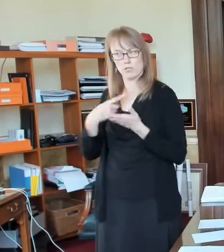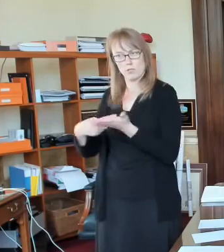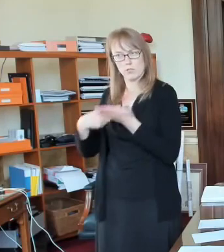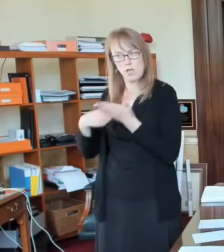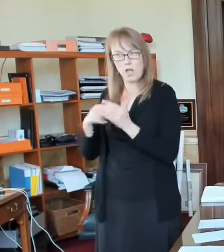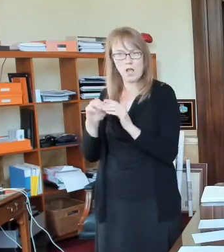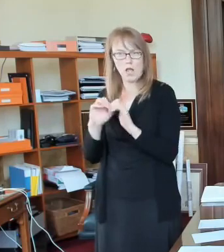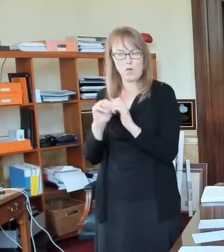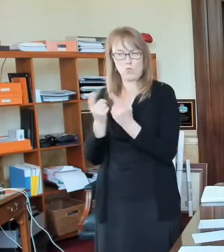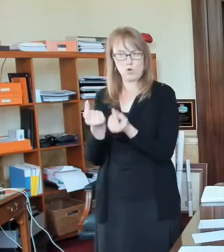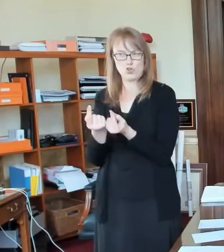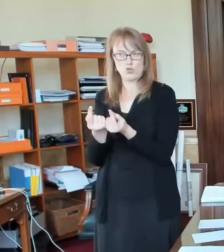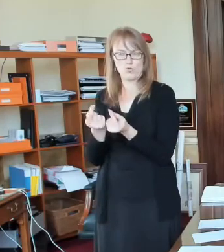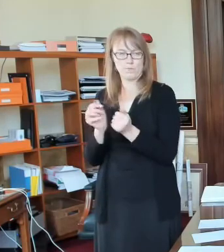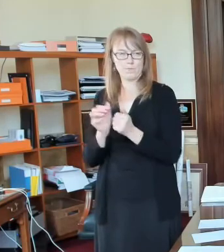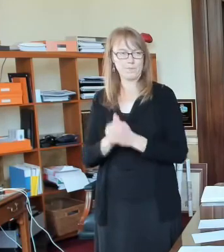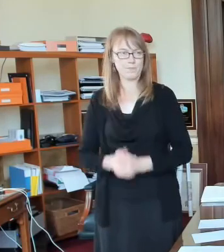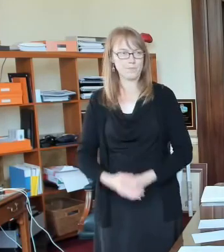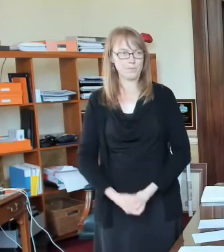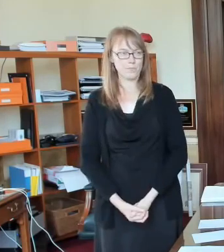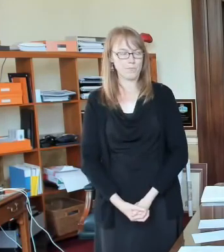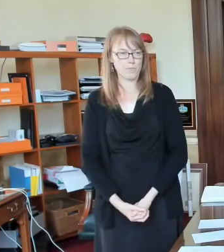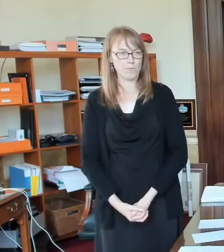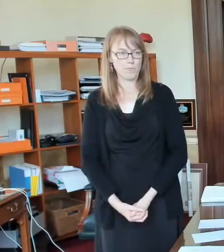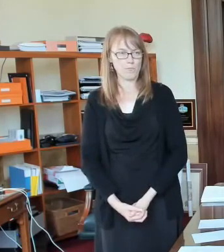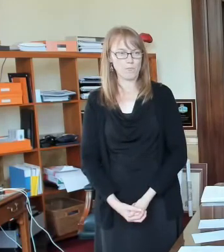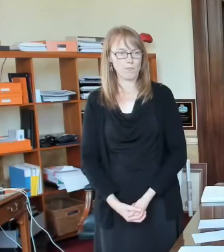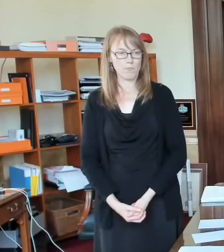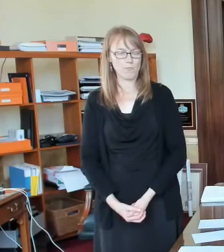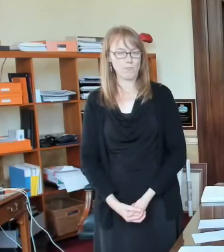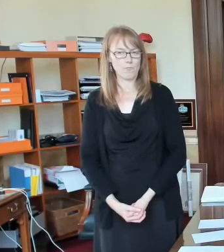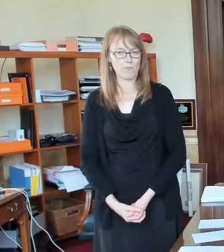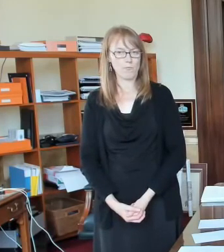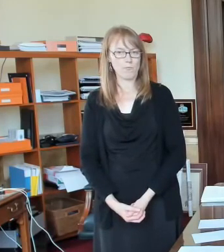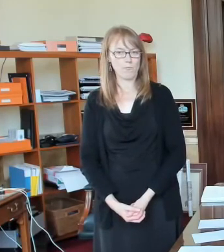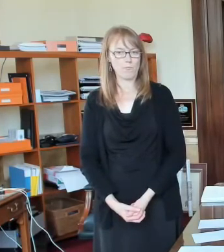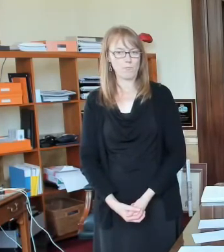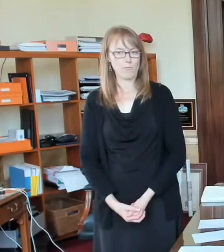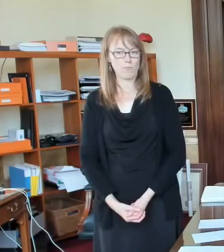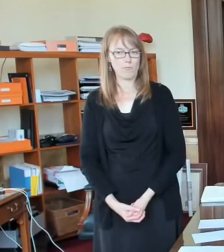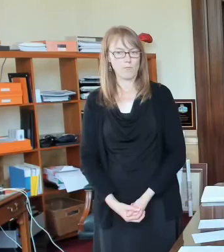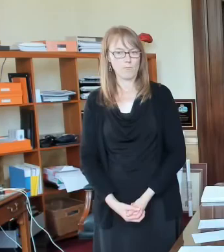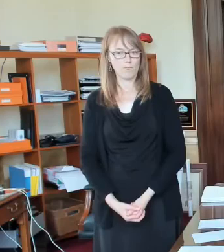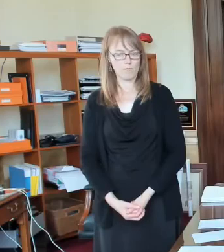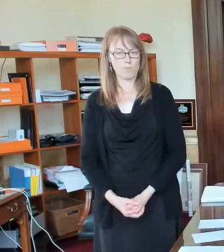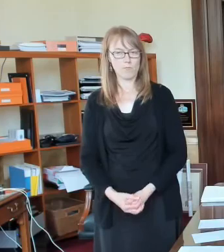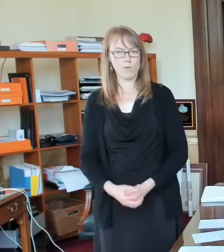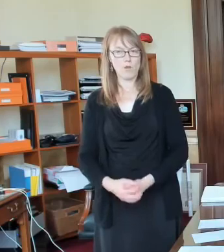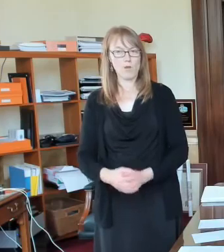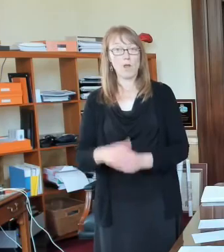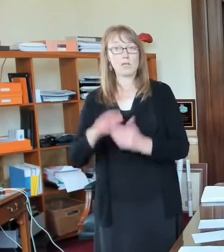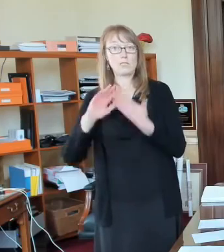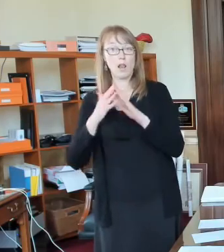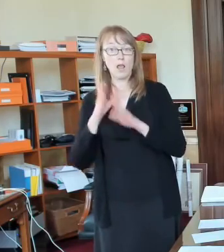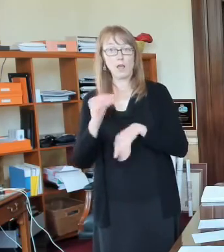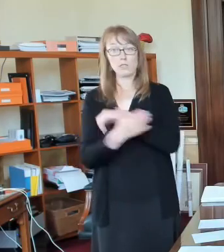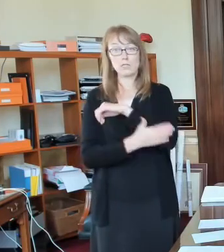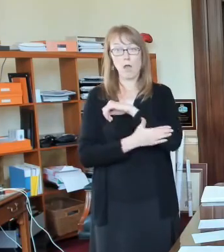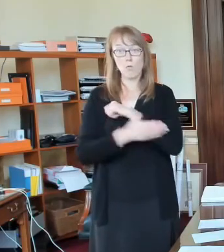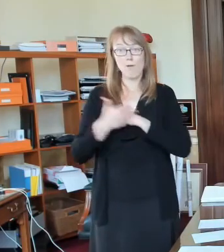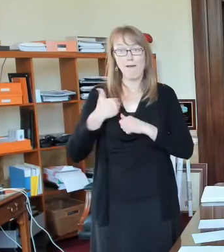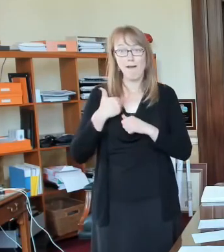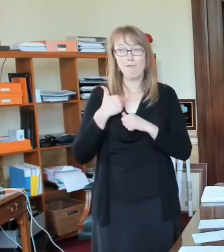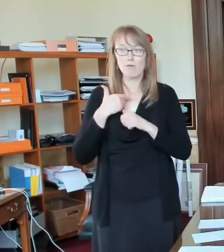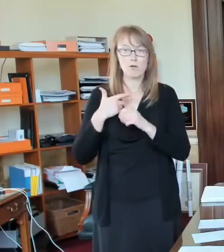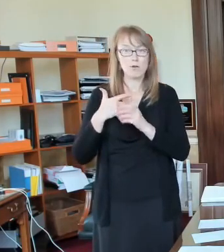and county mandatory mask order. Mm-hmm. Related to if they see a business that's not enforcing